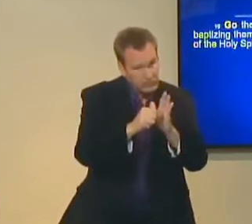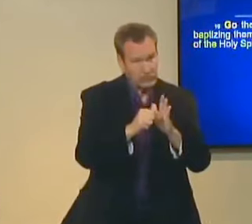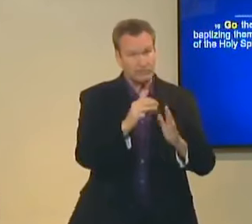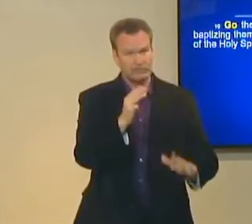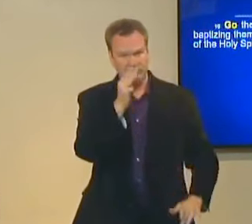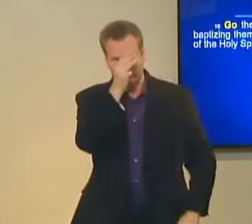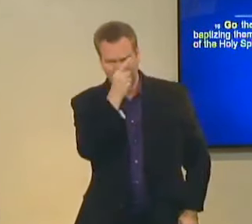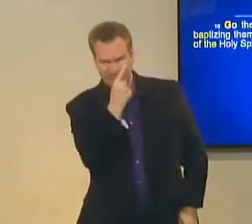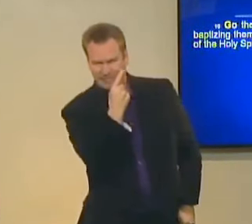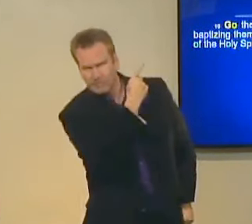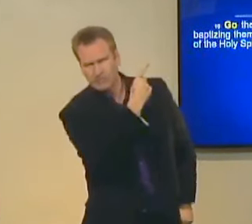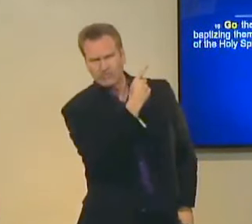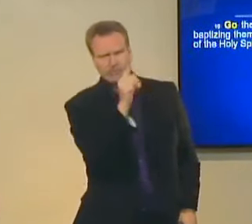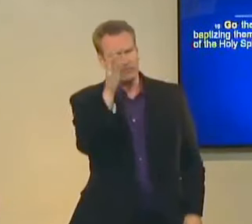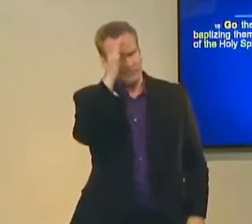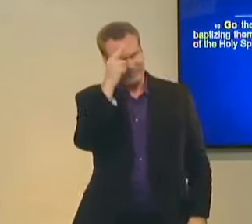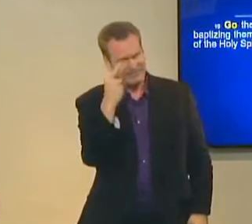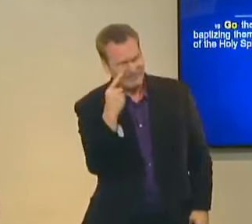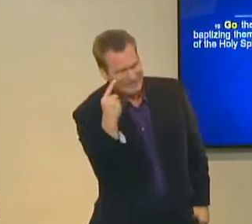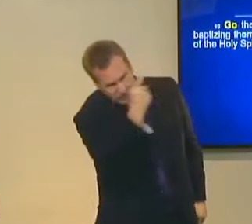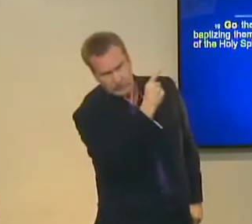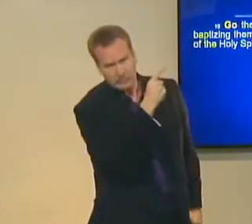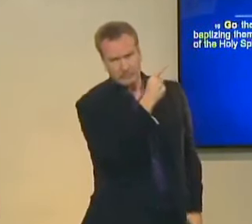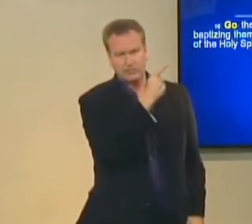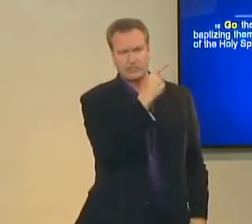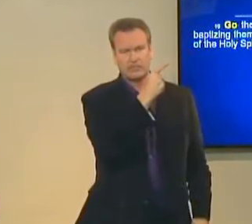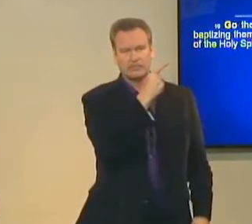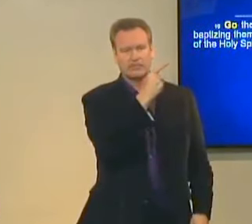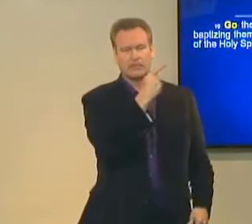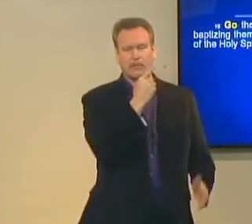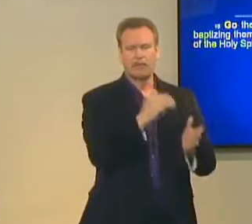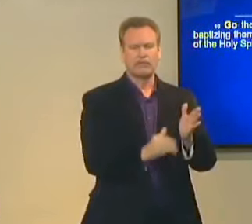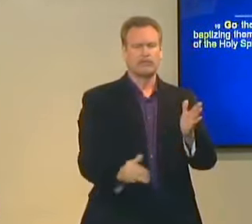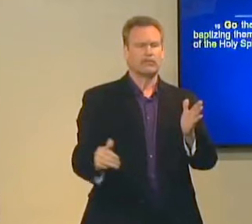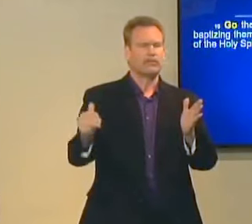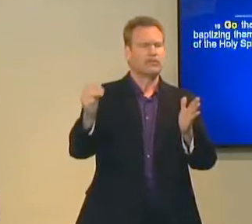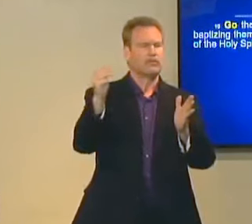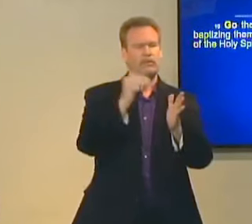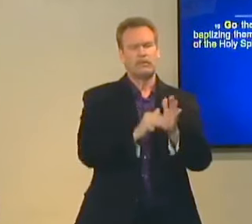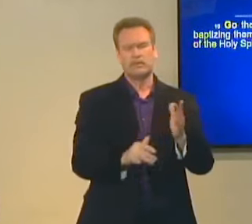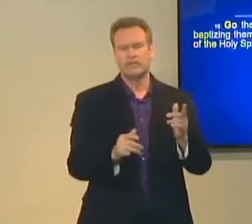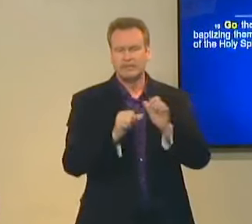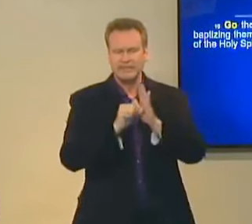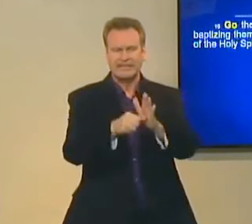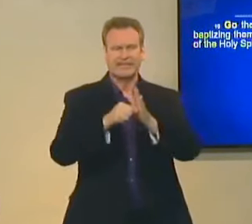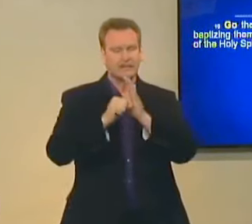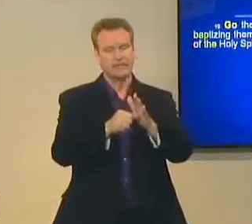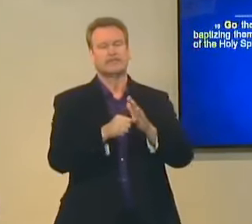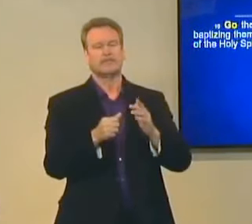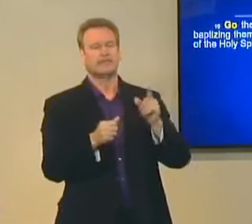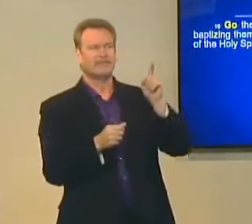and Jesus Christ emphasizes my Father my Father he talks about this over and over and over again